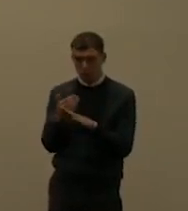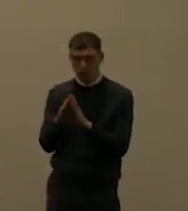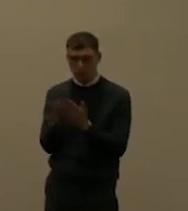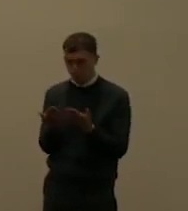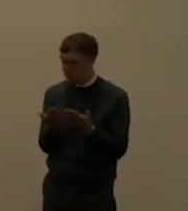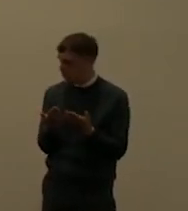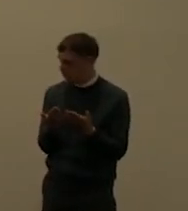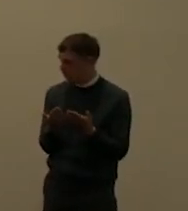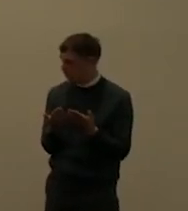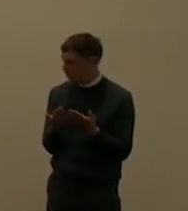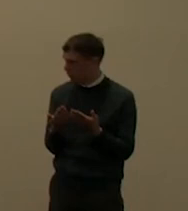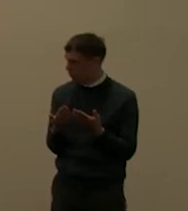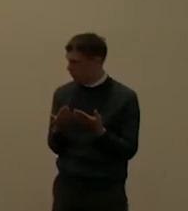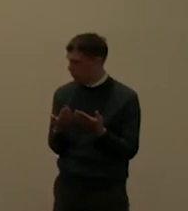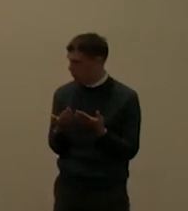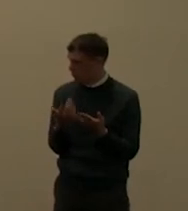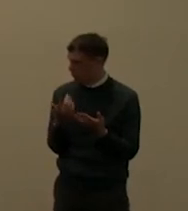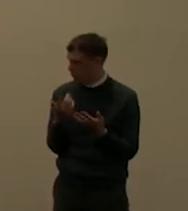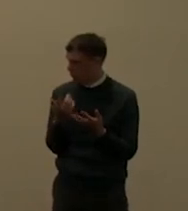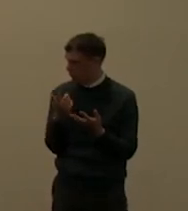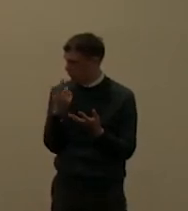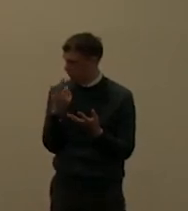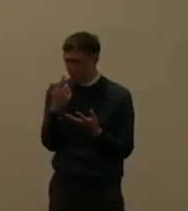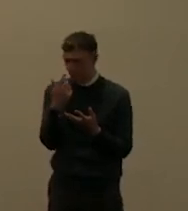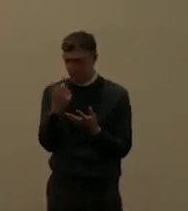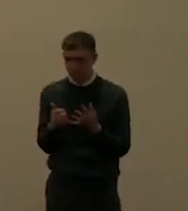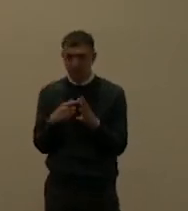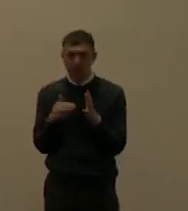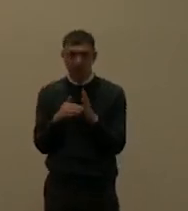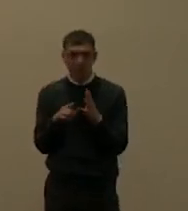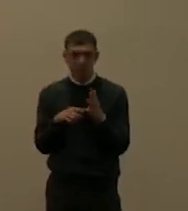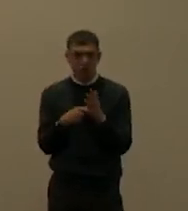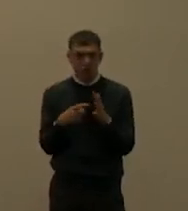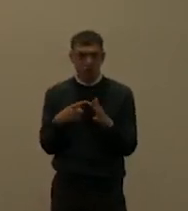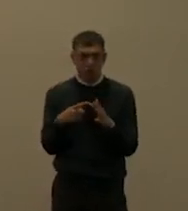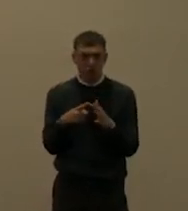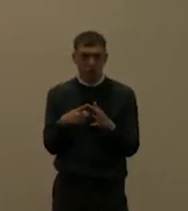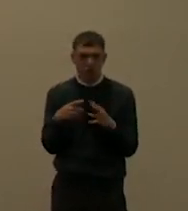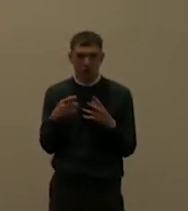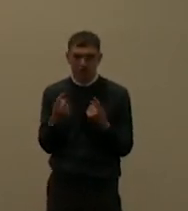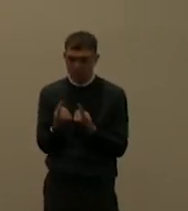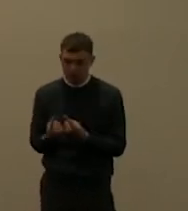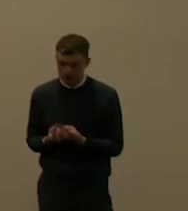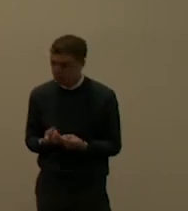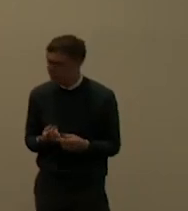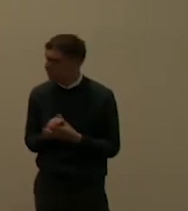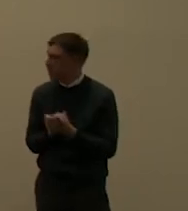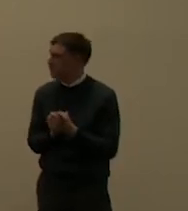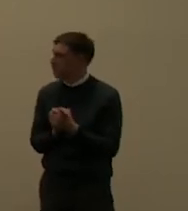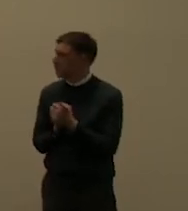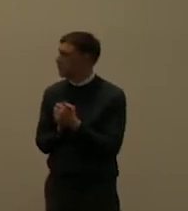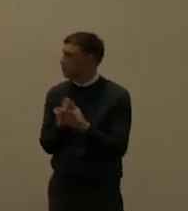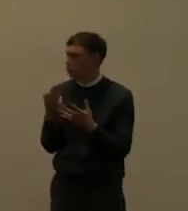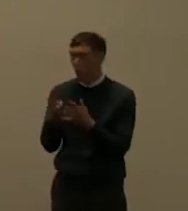Automation runbook. You can also execute Azure functions, send the information to Event Hub or to ITSM.